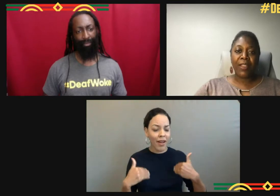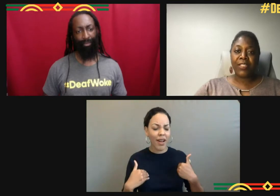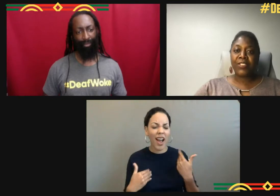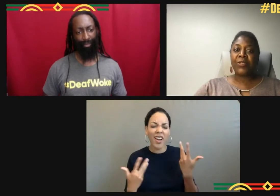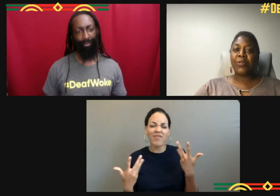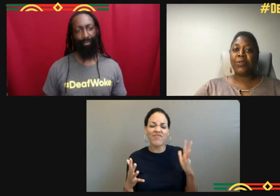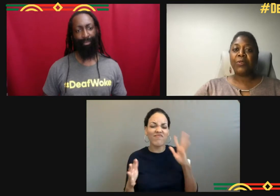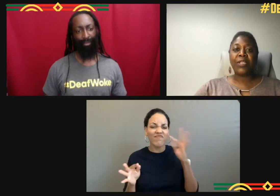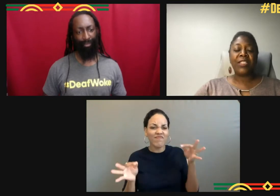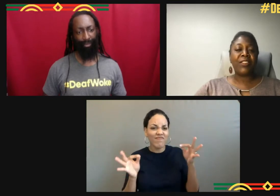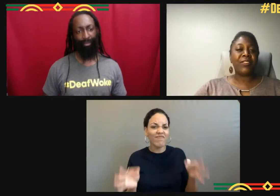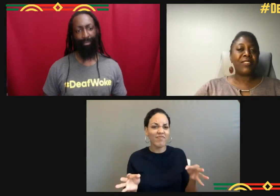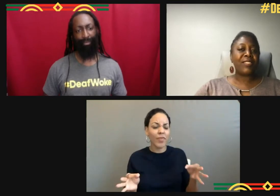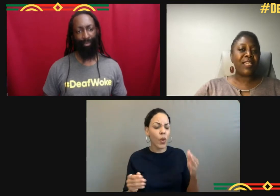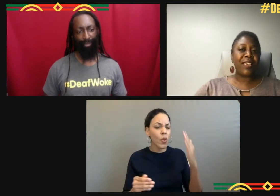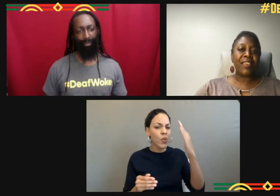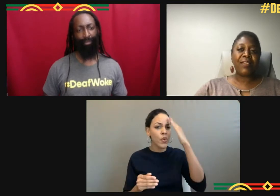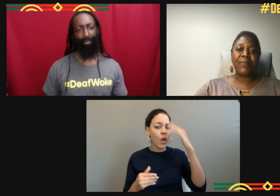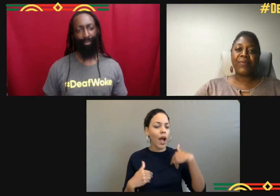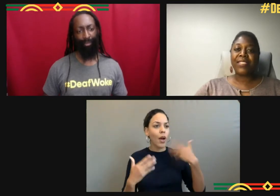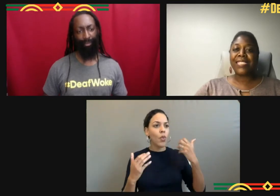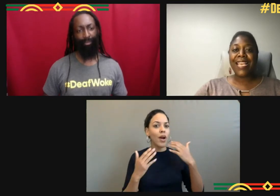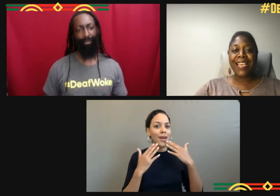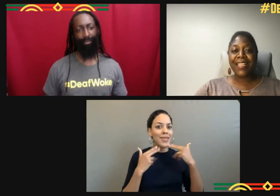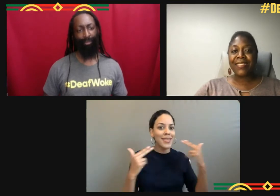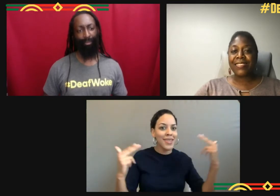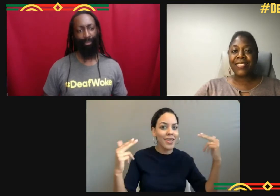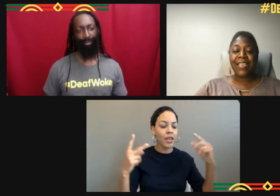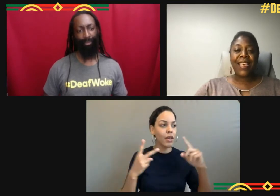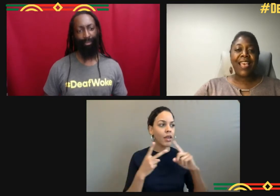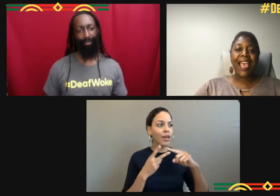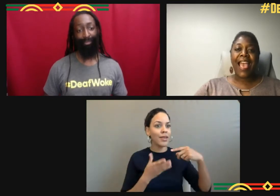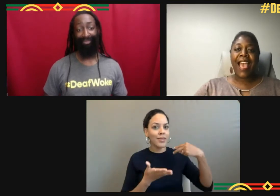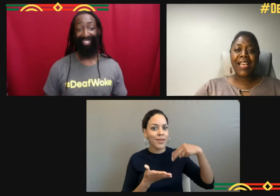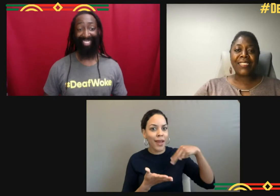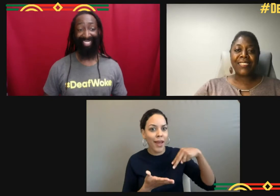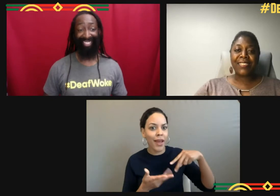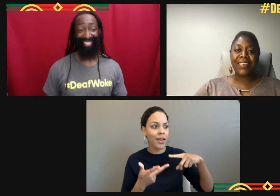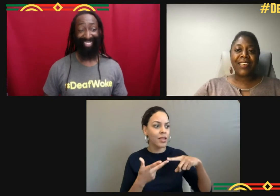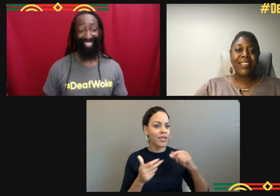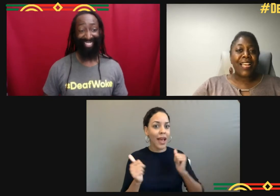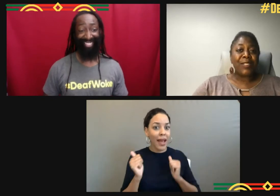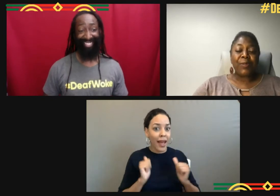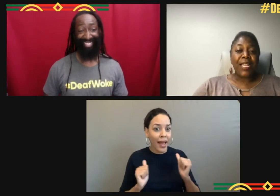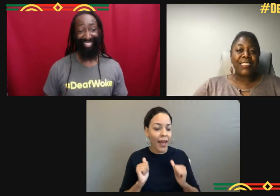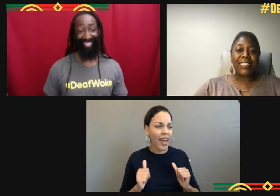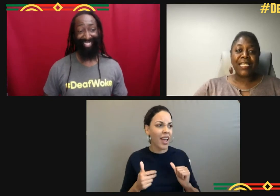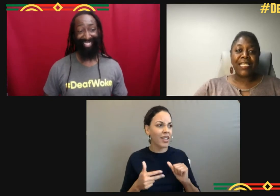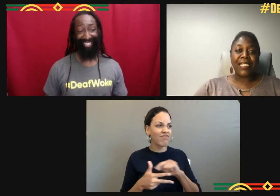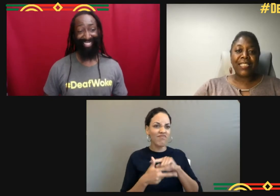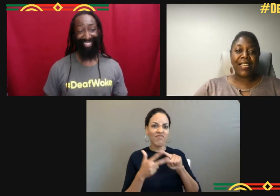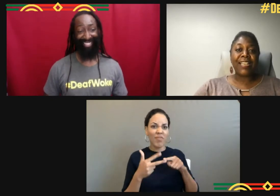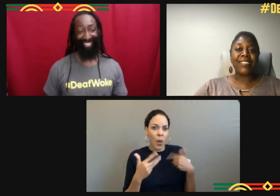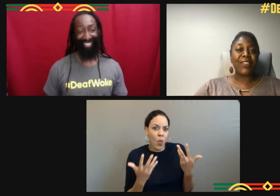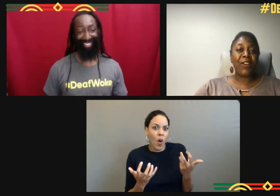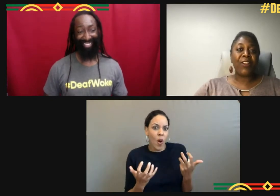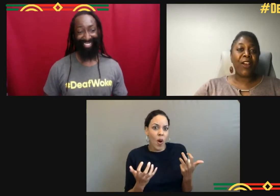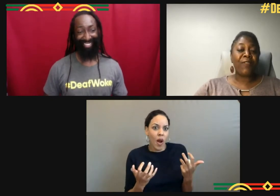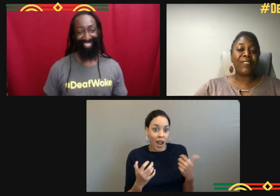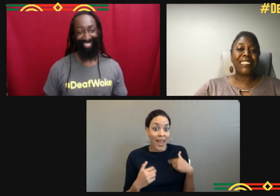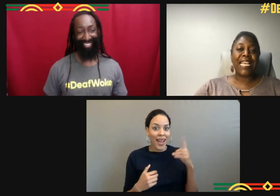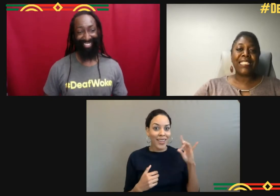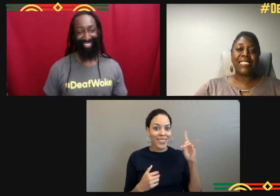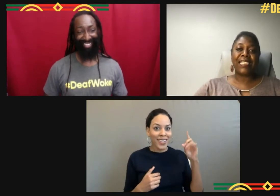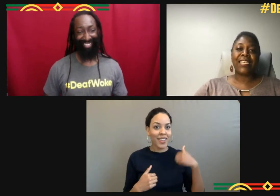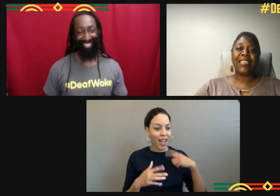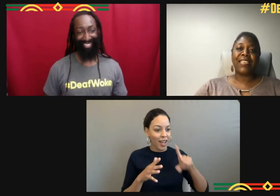I wanted to either sing, dance, act. That's what I did. I started